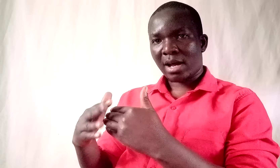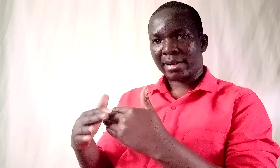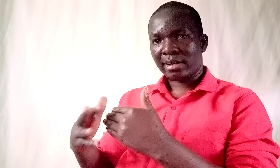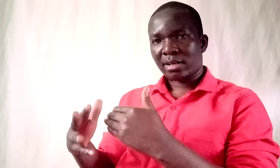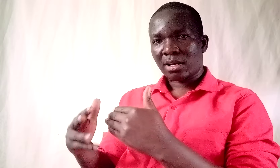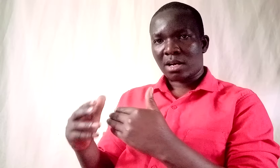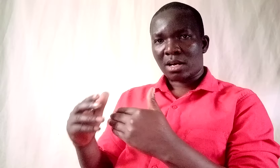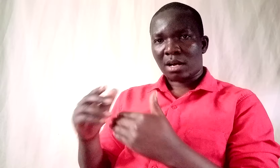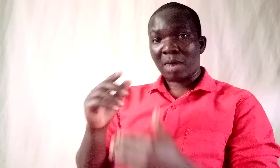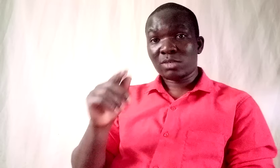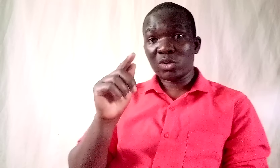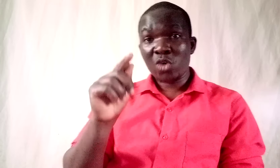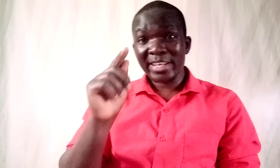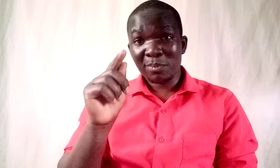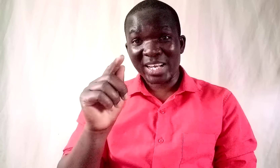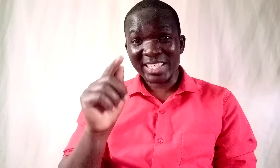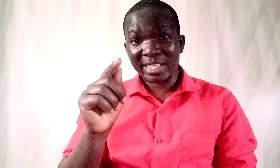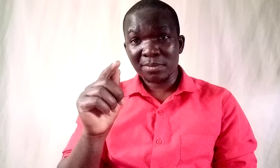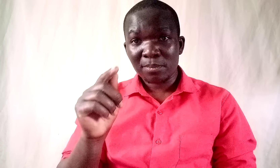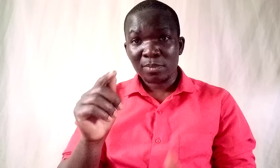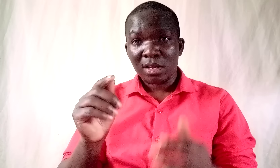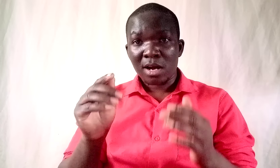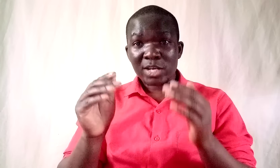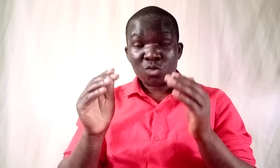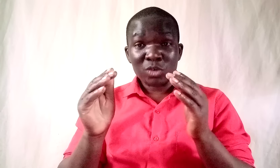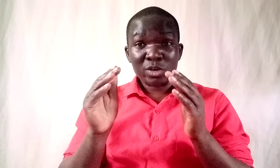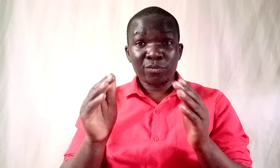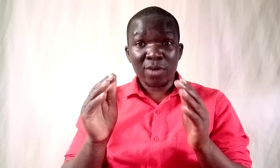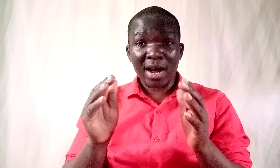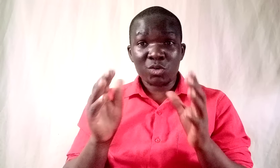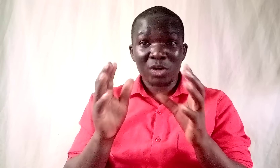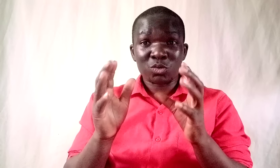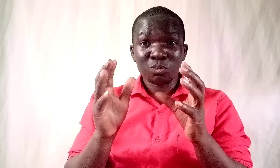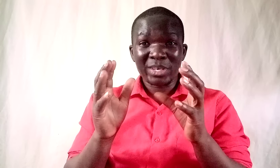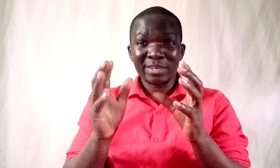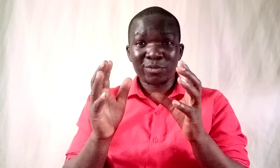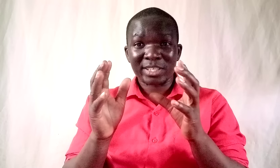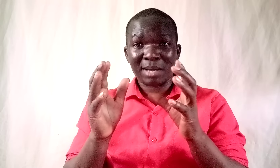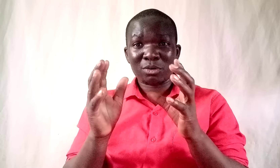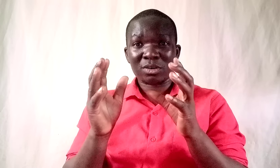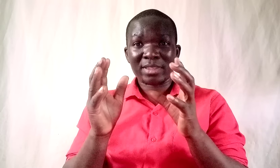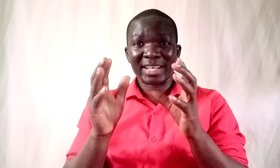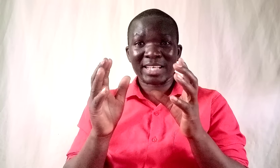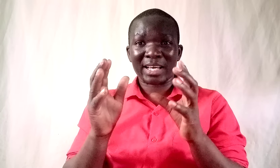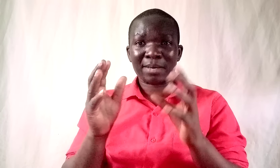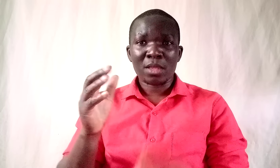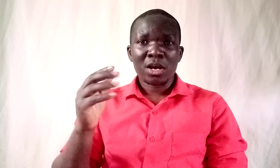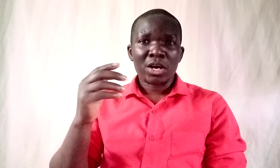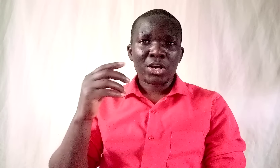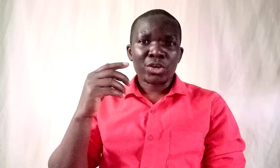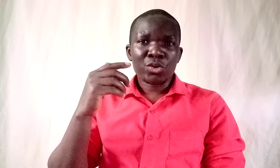Blood. But when you are interpreting and you want to refer, you want to mean, for example, that you